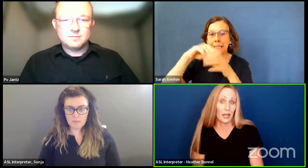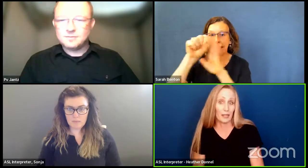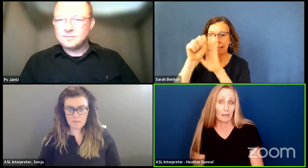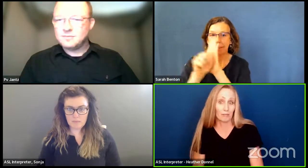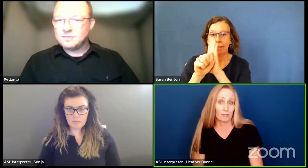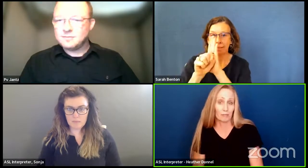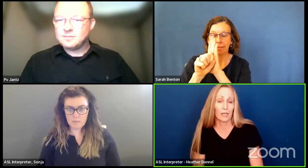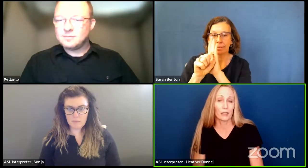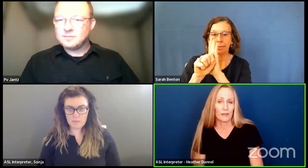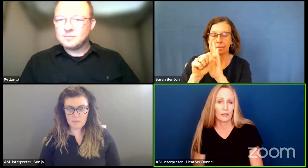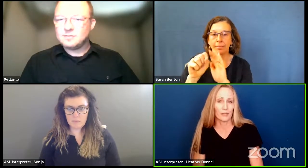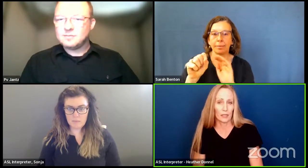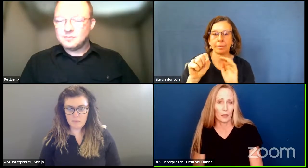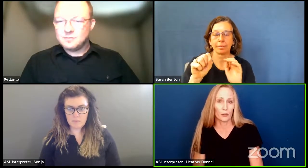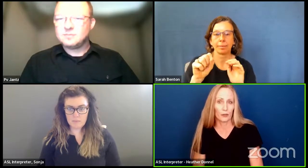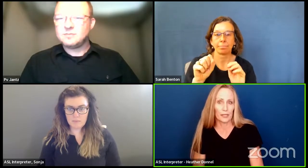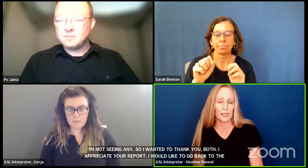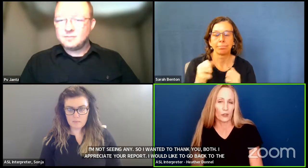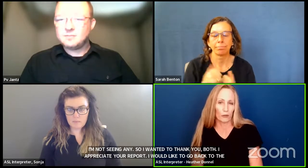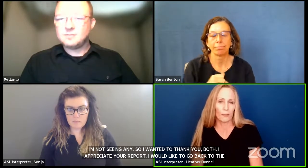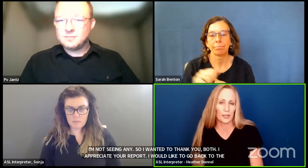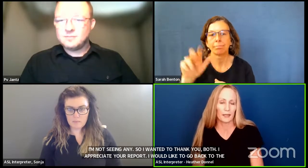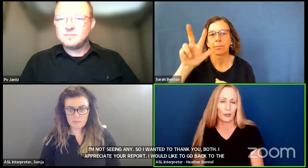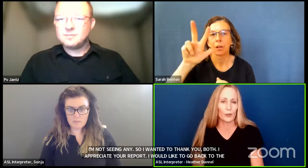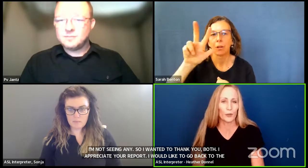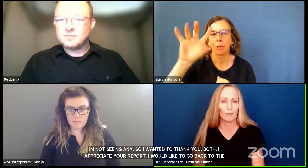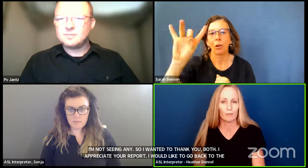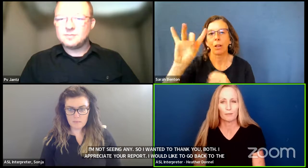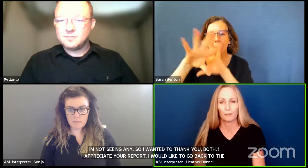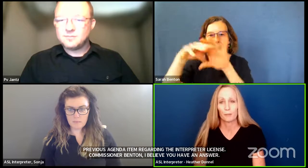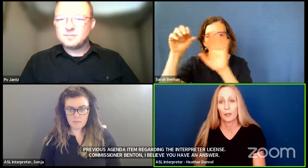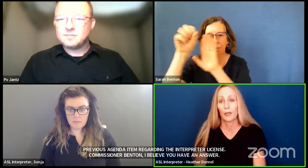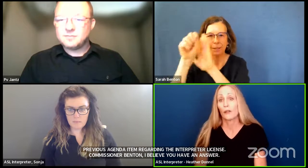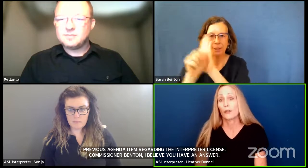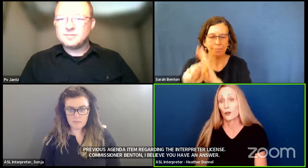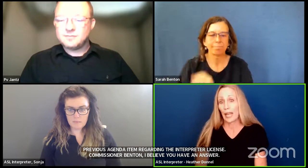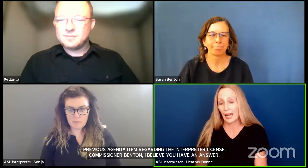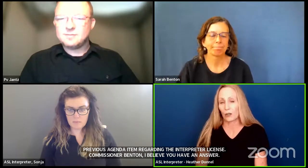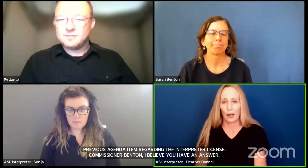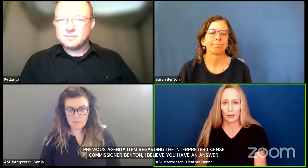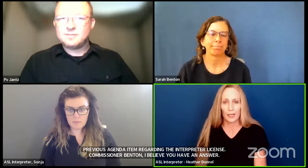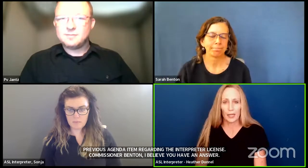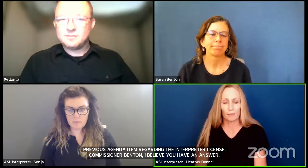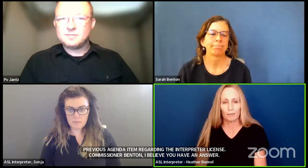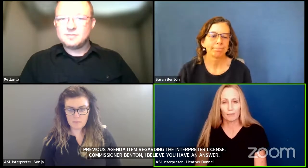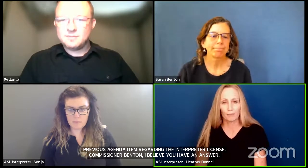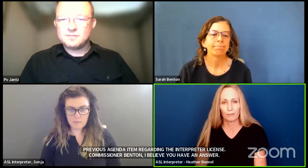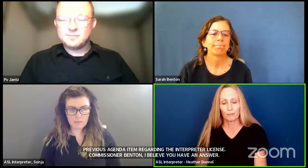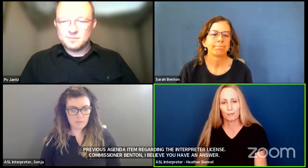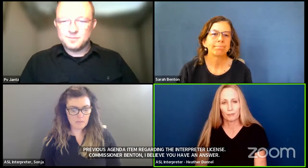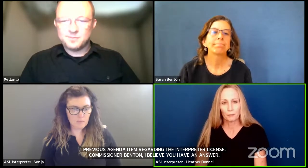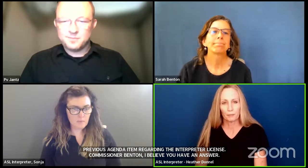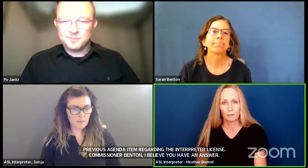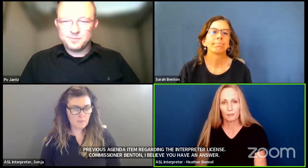Yes, 11. 11 of the approved licenses are from the state of Arizona. 38 are out of state.